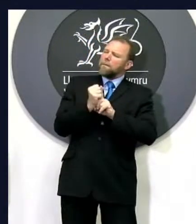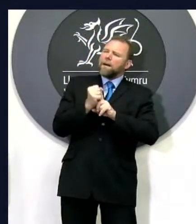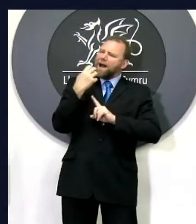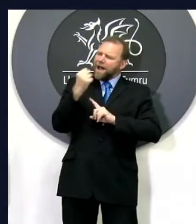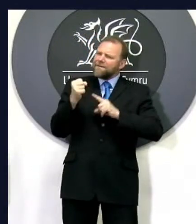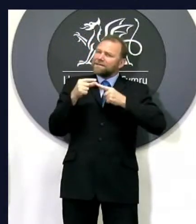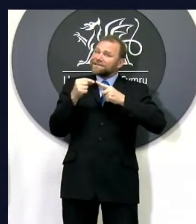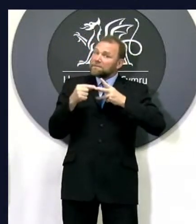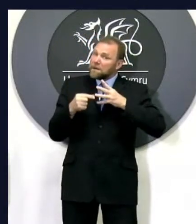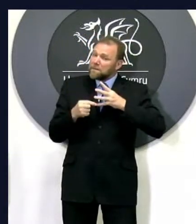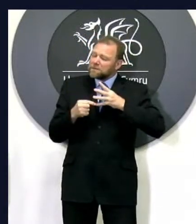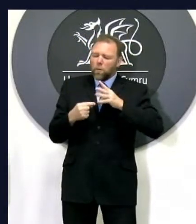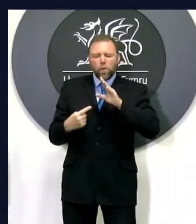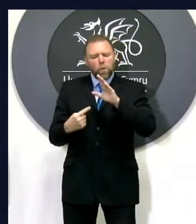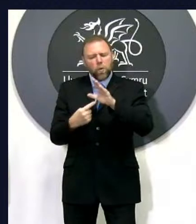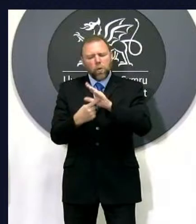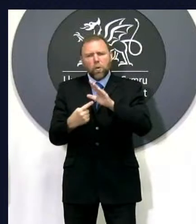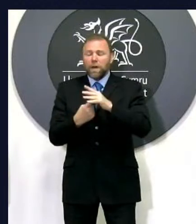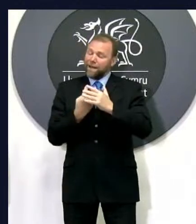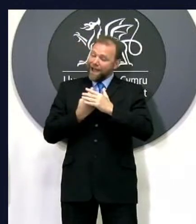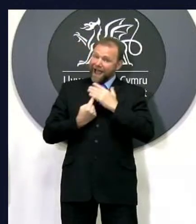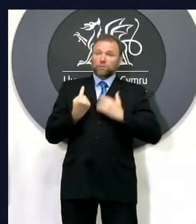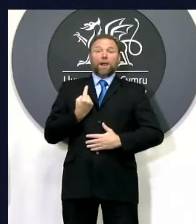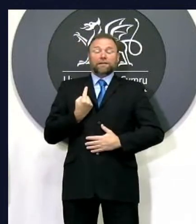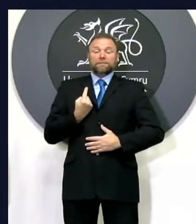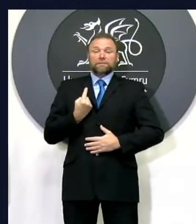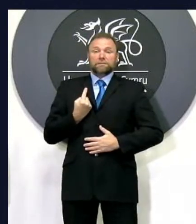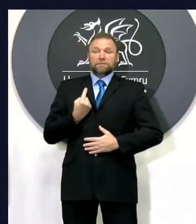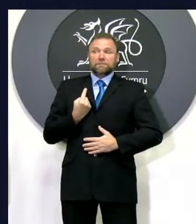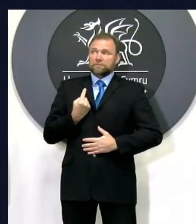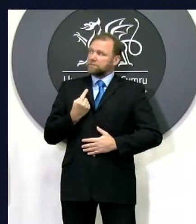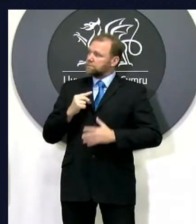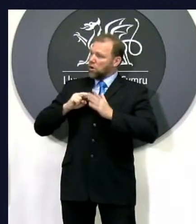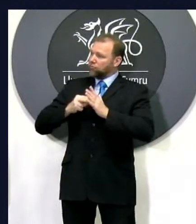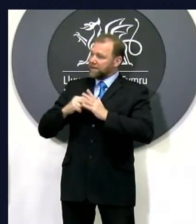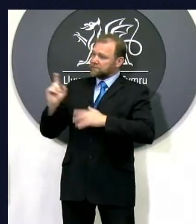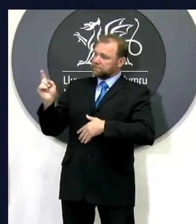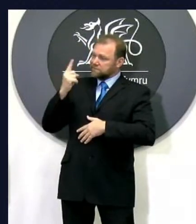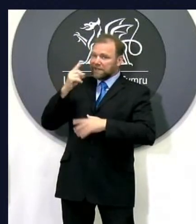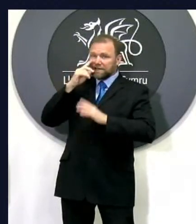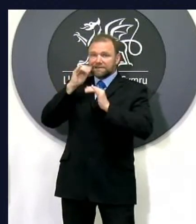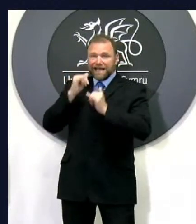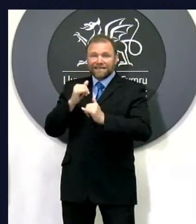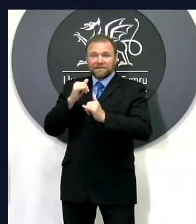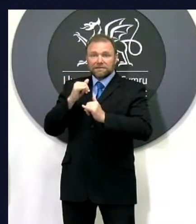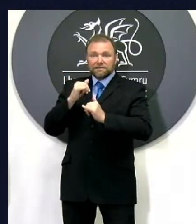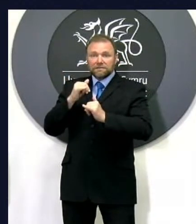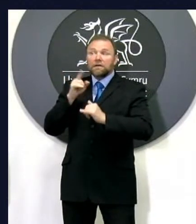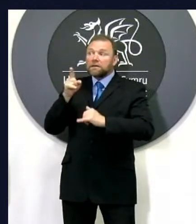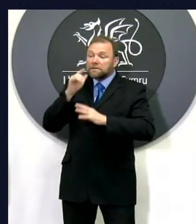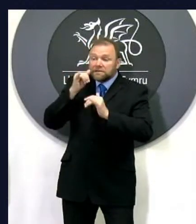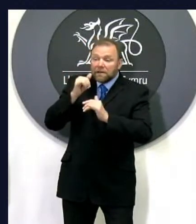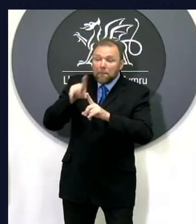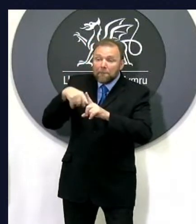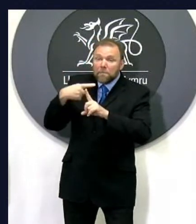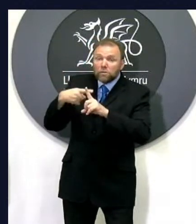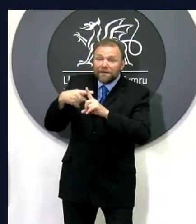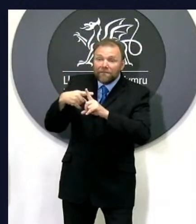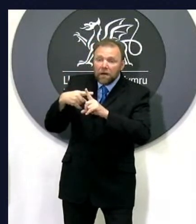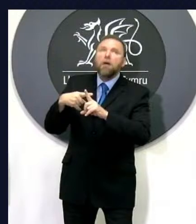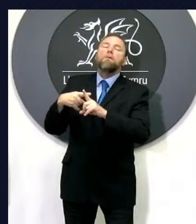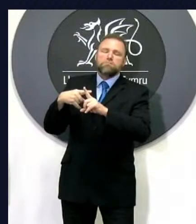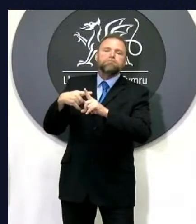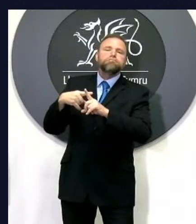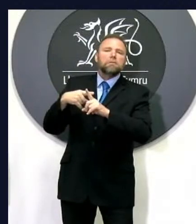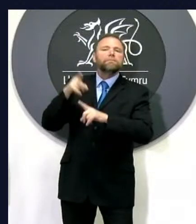important that people should isolate immediately and arrange to get a test. And if the test's positive, the TTP program, Test, Trace and Protect, will